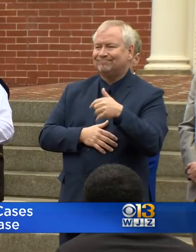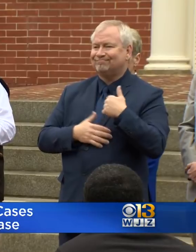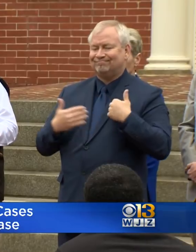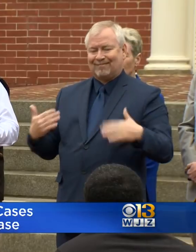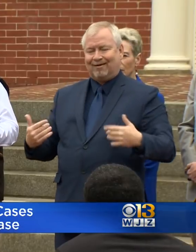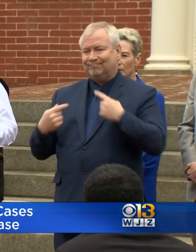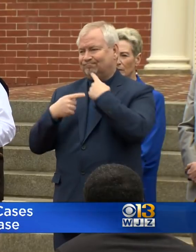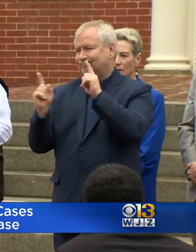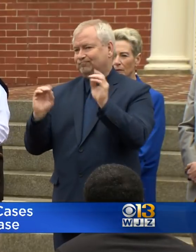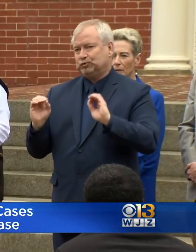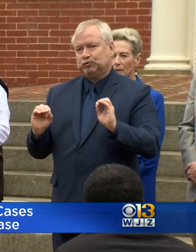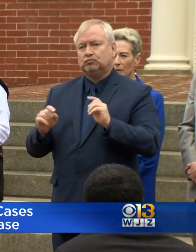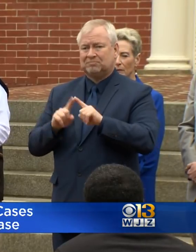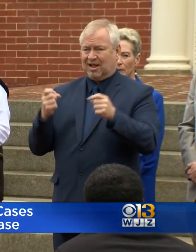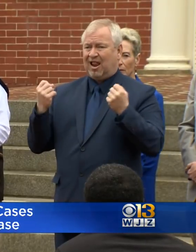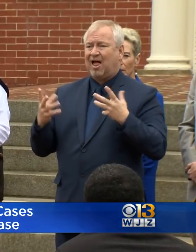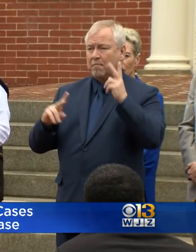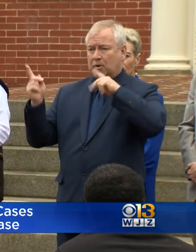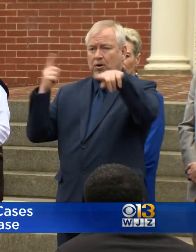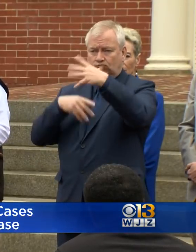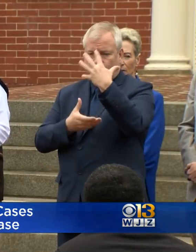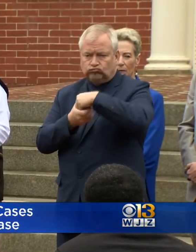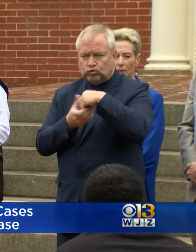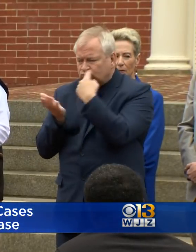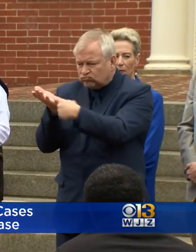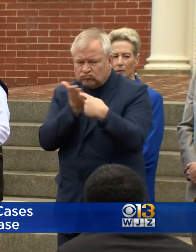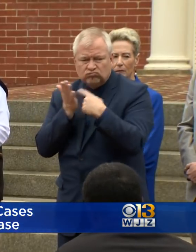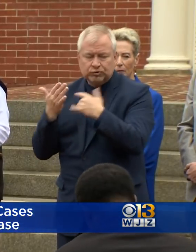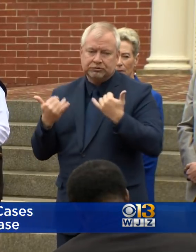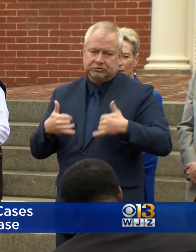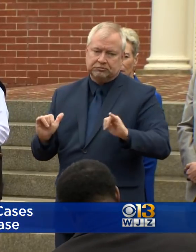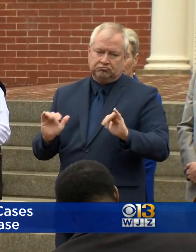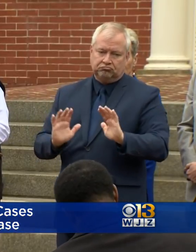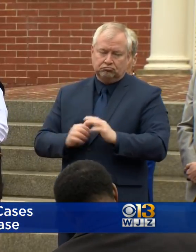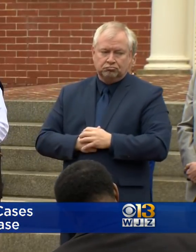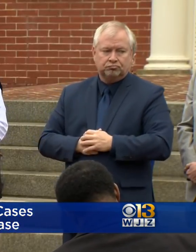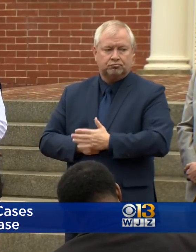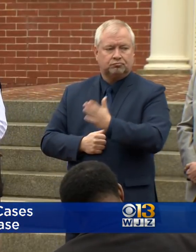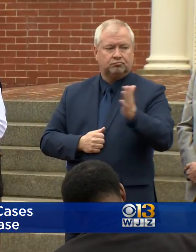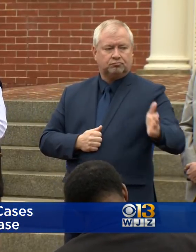something that lots of people are working on and taking a look at.